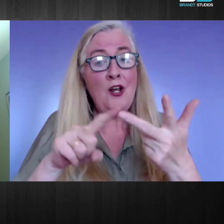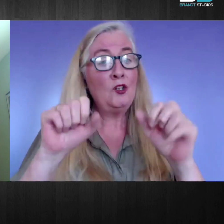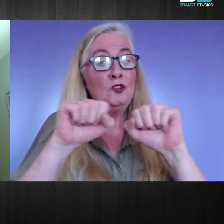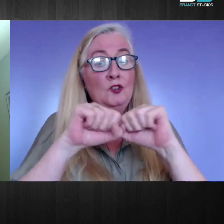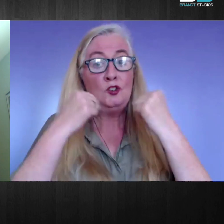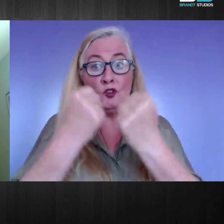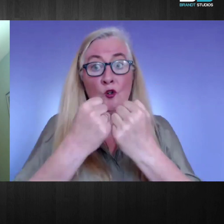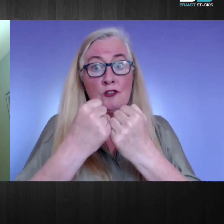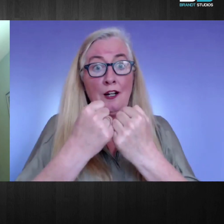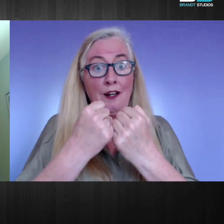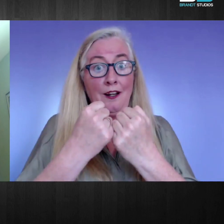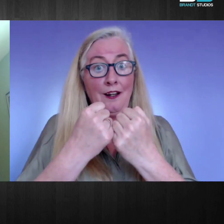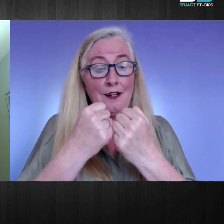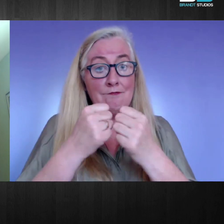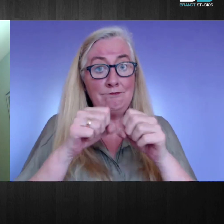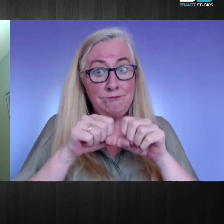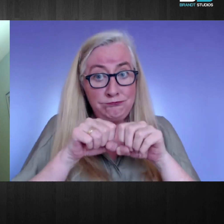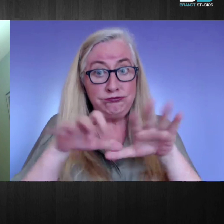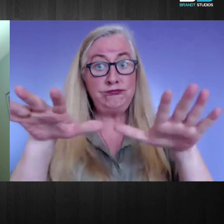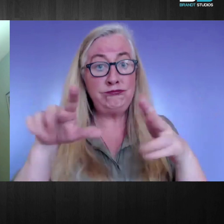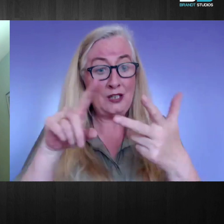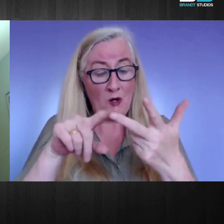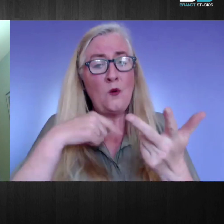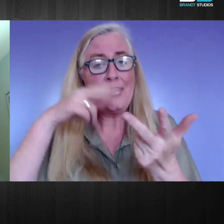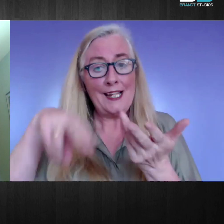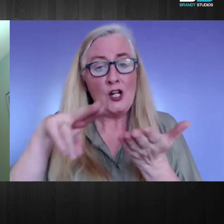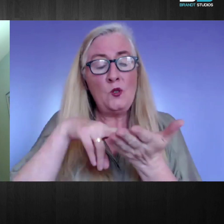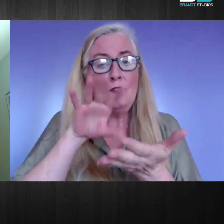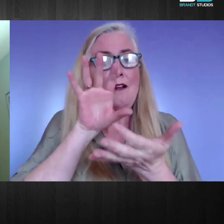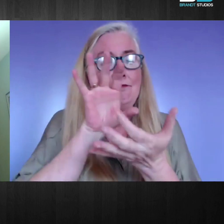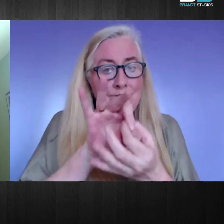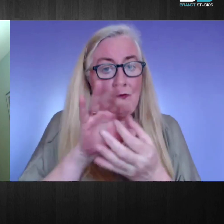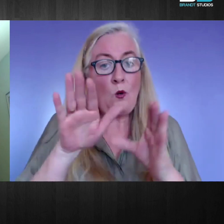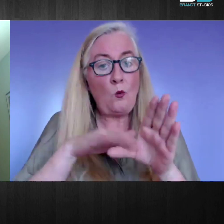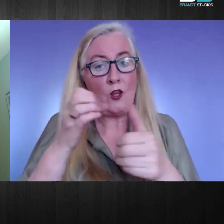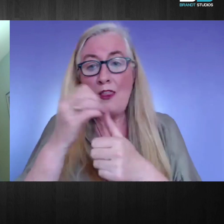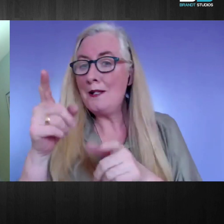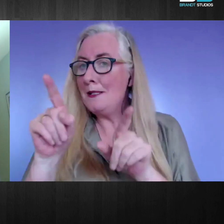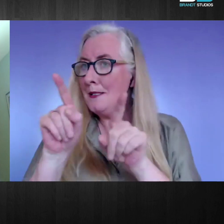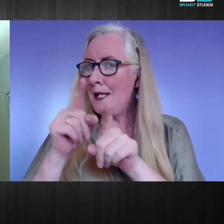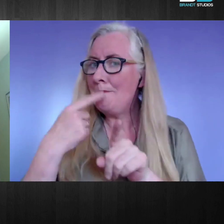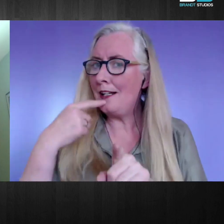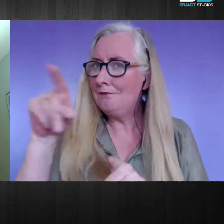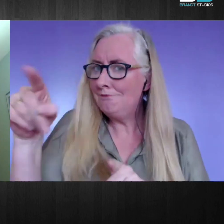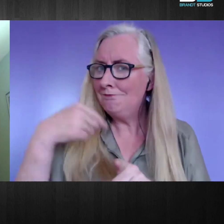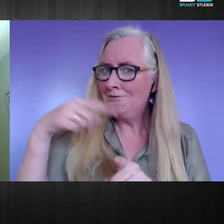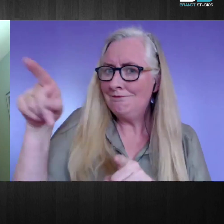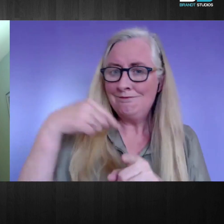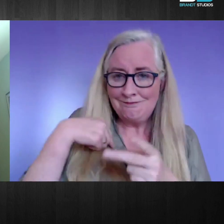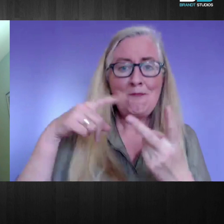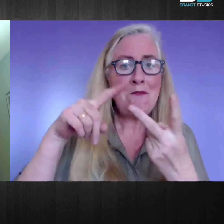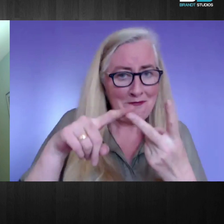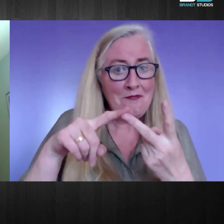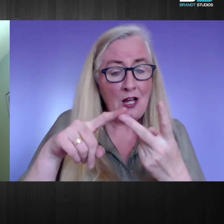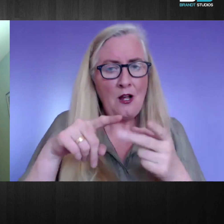much a mechanism that we can use to connect with others who have similar tastes to us, to distance ourselves from people who don't have similar